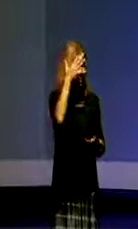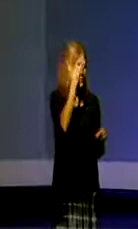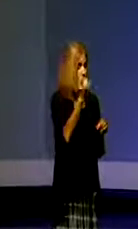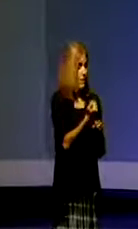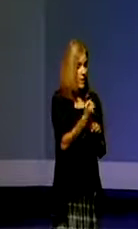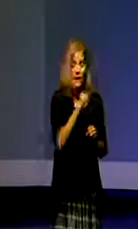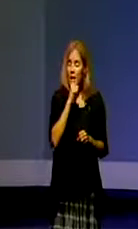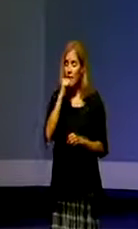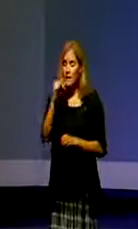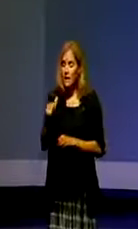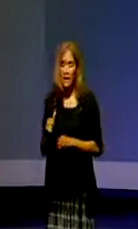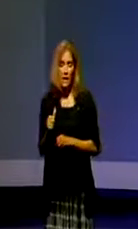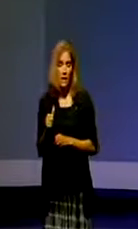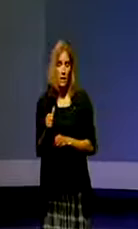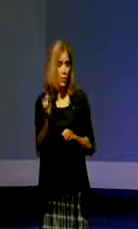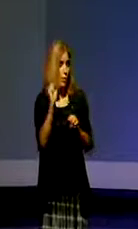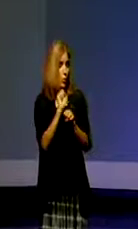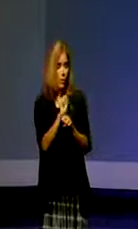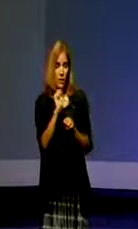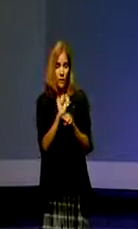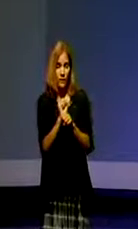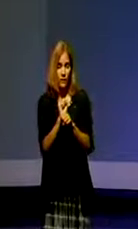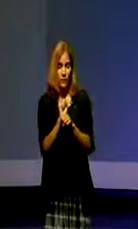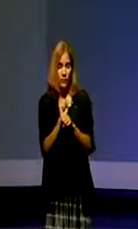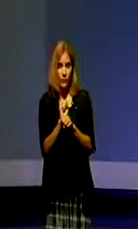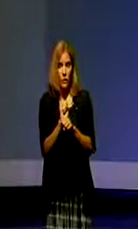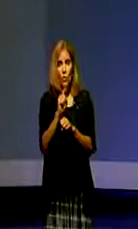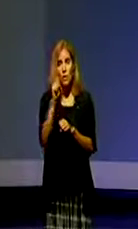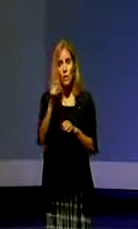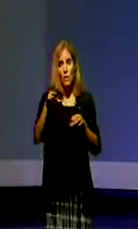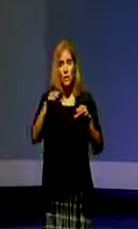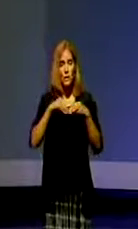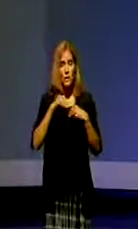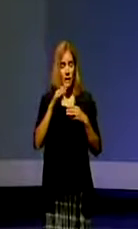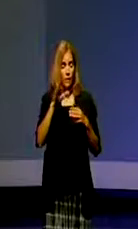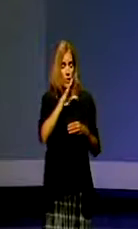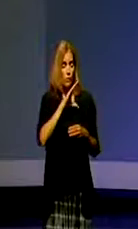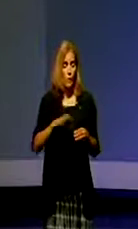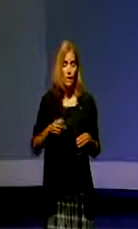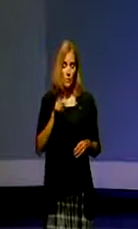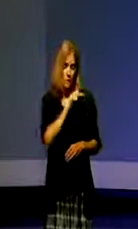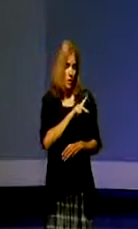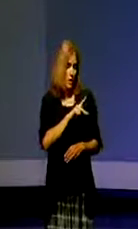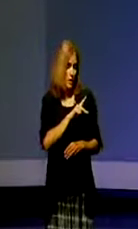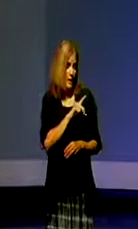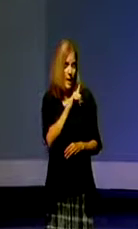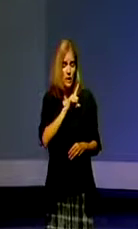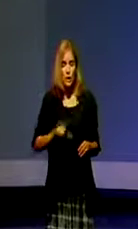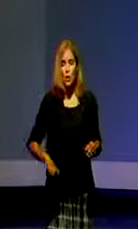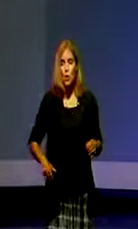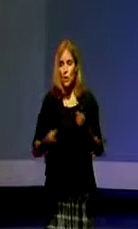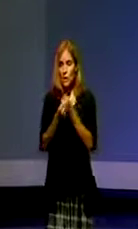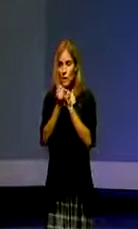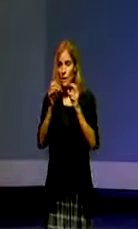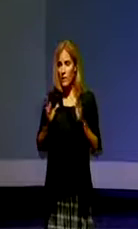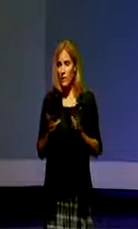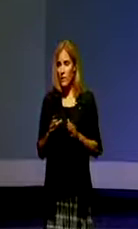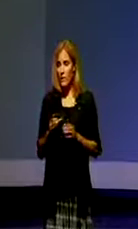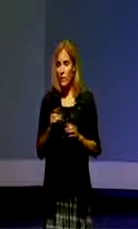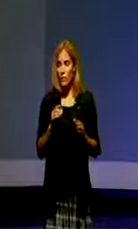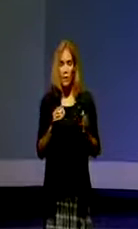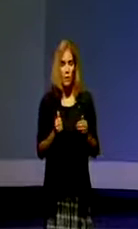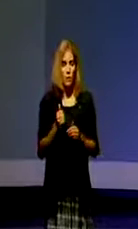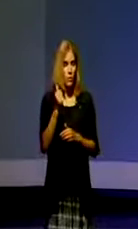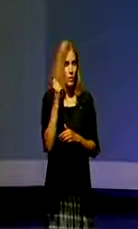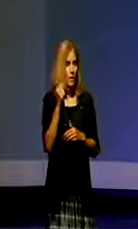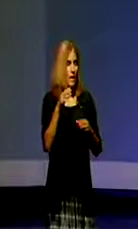that it is not of works, that one must receive Christ personally as Lord and Savior, that one must repent